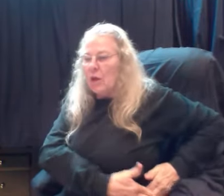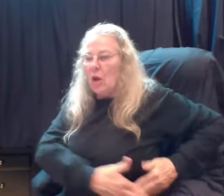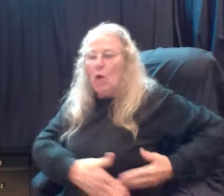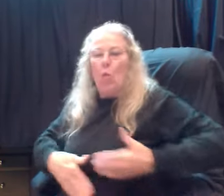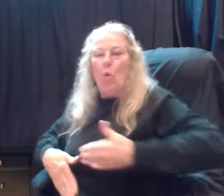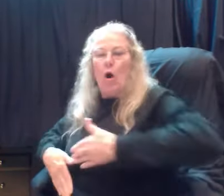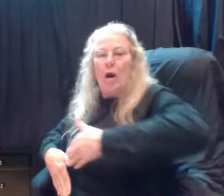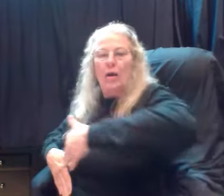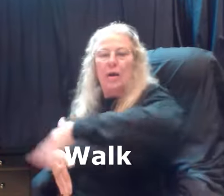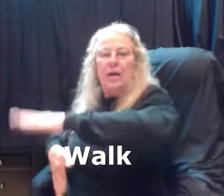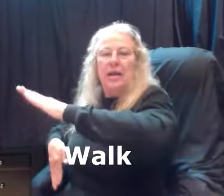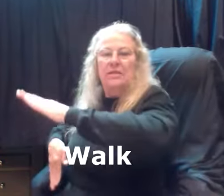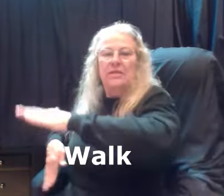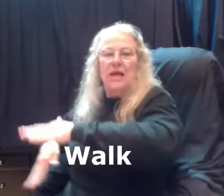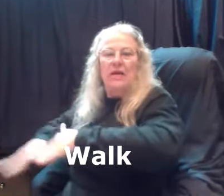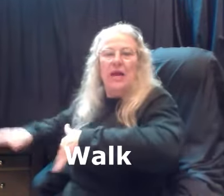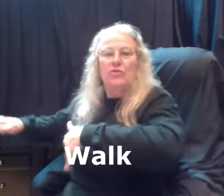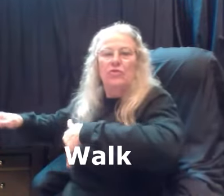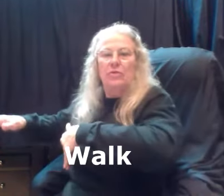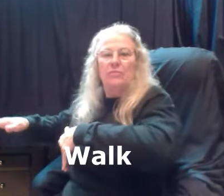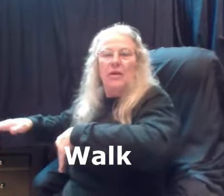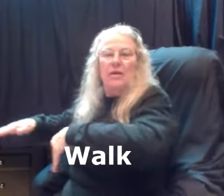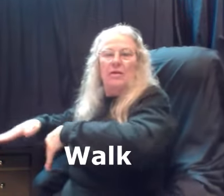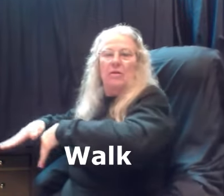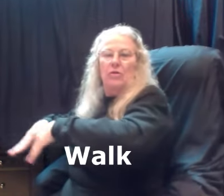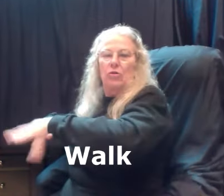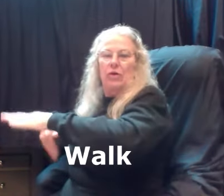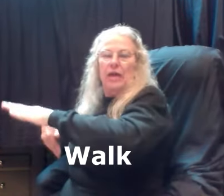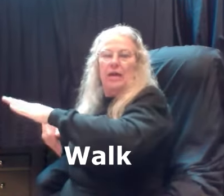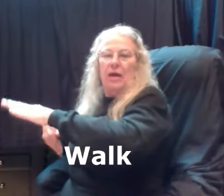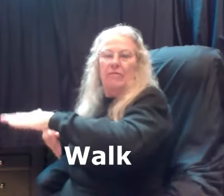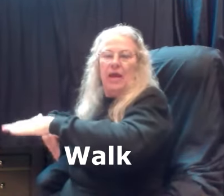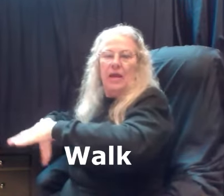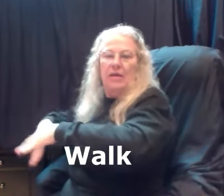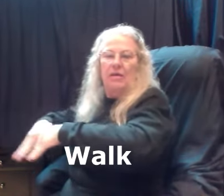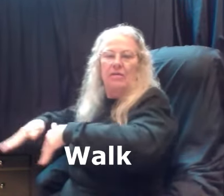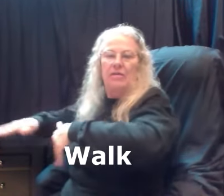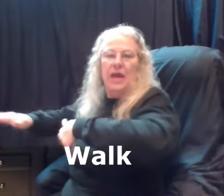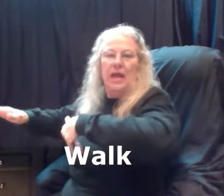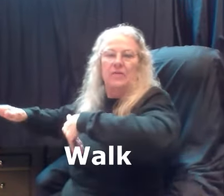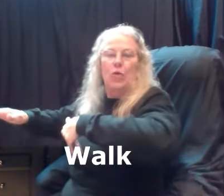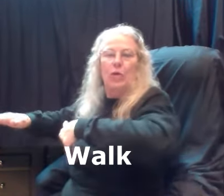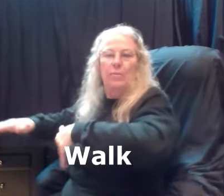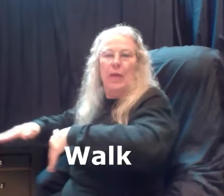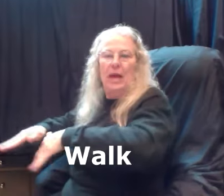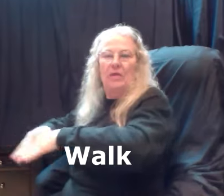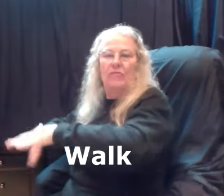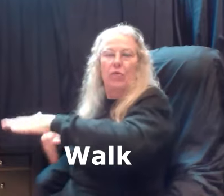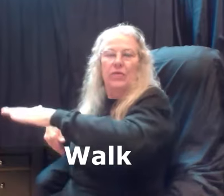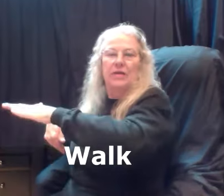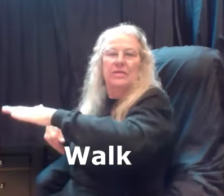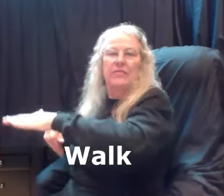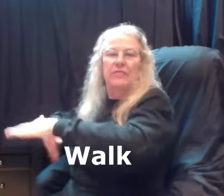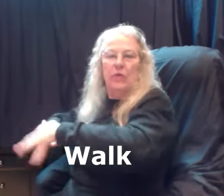Walk. It's that natural looking of a, the hands going back and forth as if you